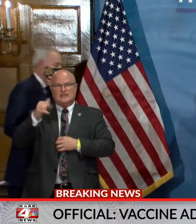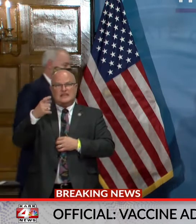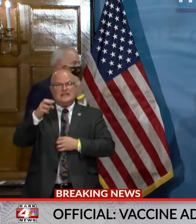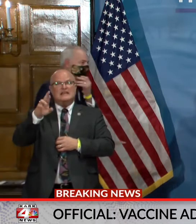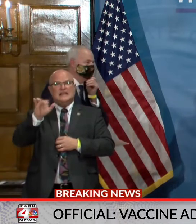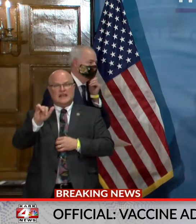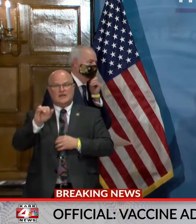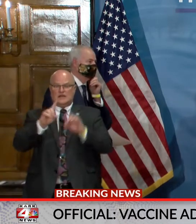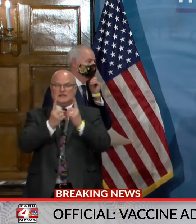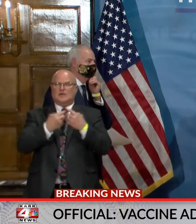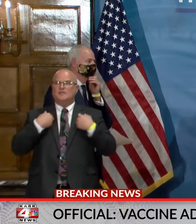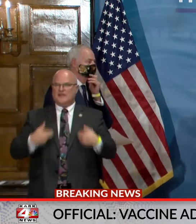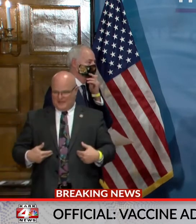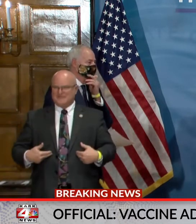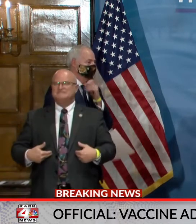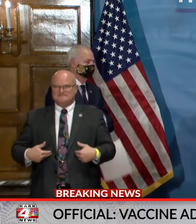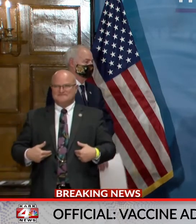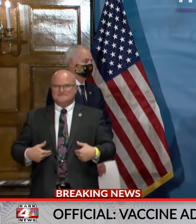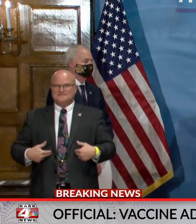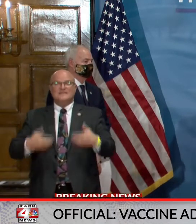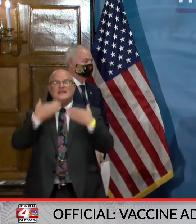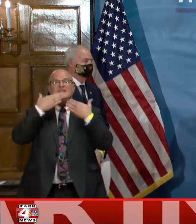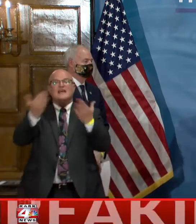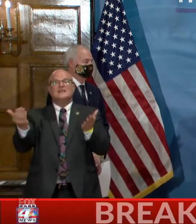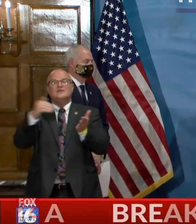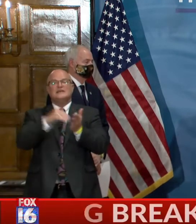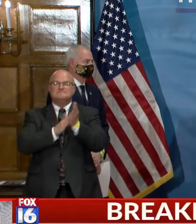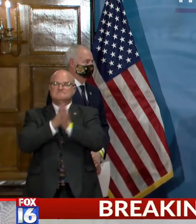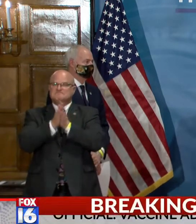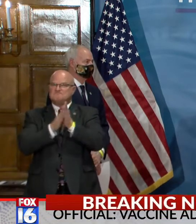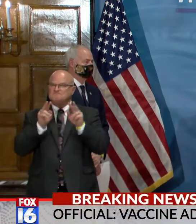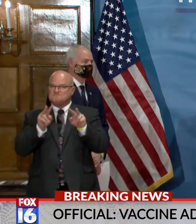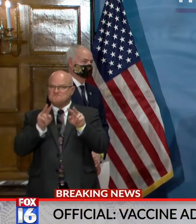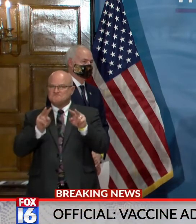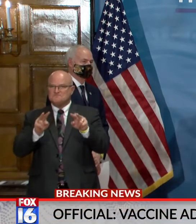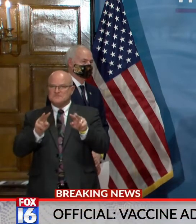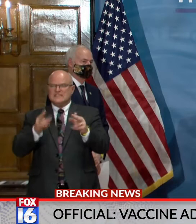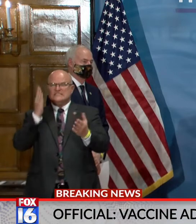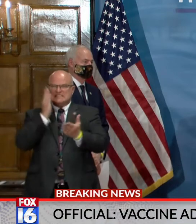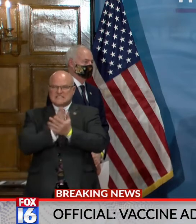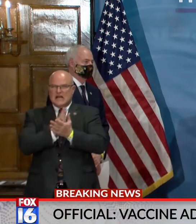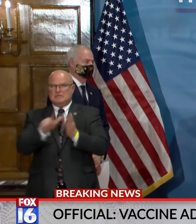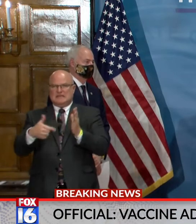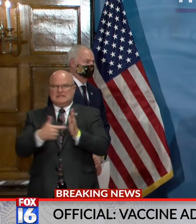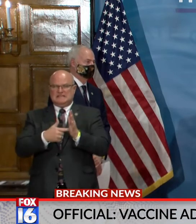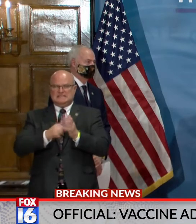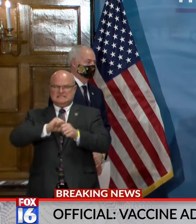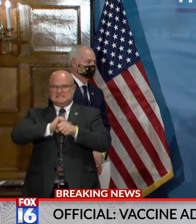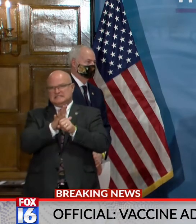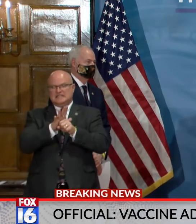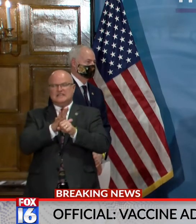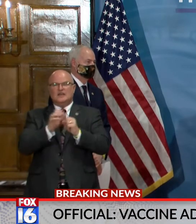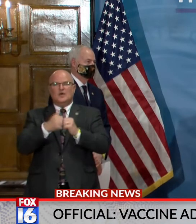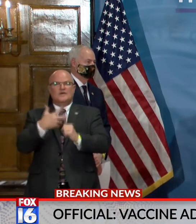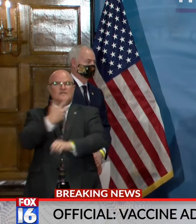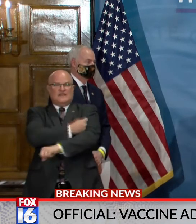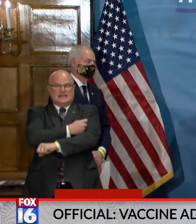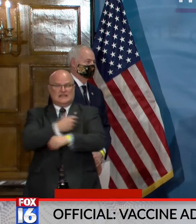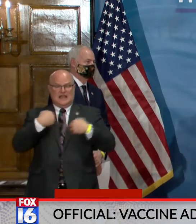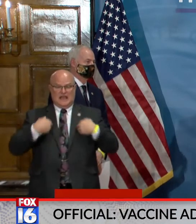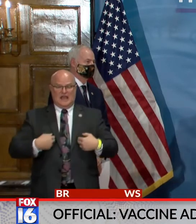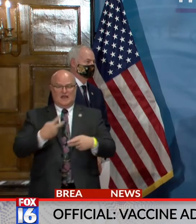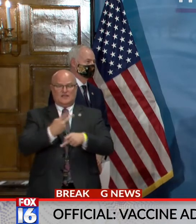that, I would like to say thank you again, and we look forward to stopping this disease with vaccinating our health